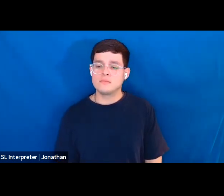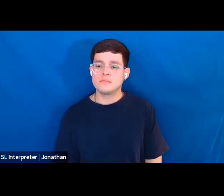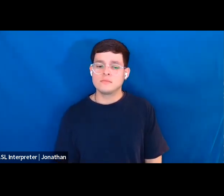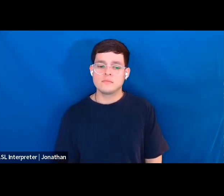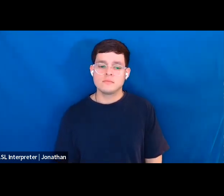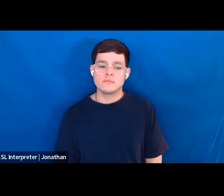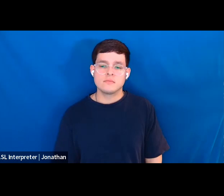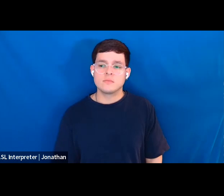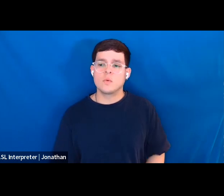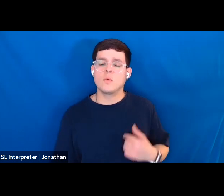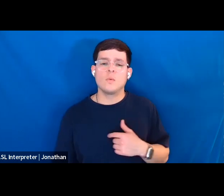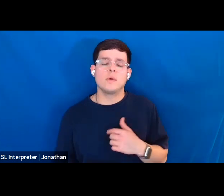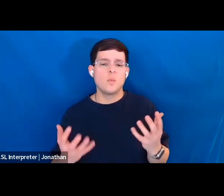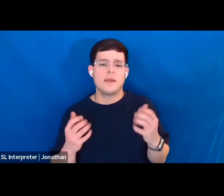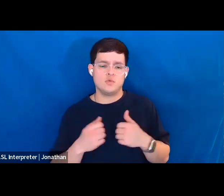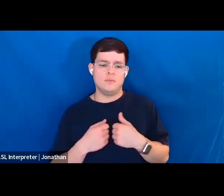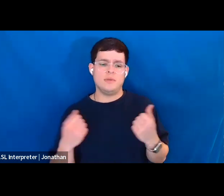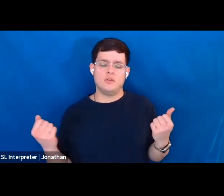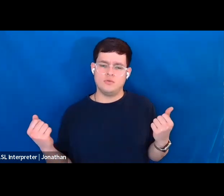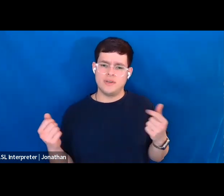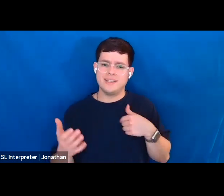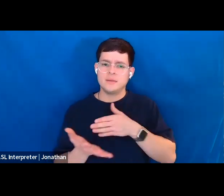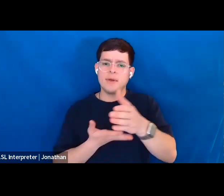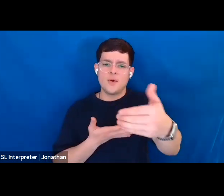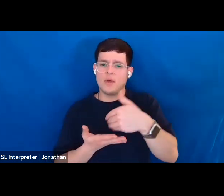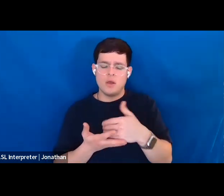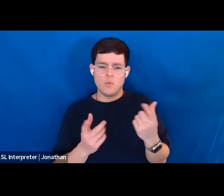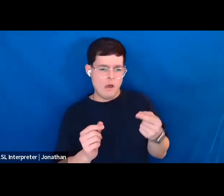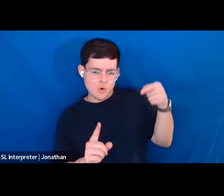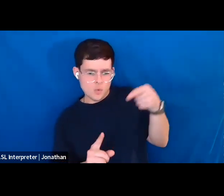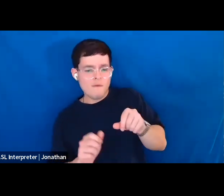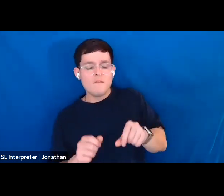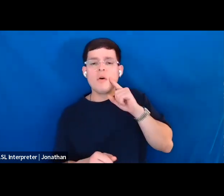about what the center could do for the ISE field.